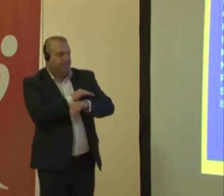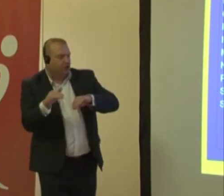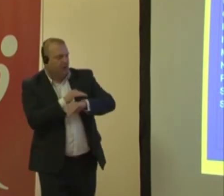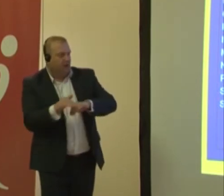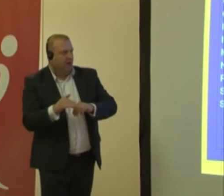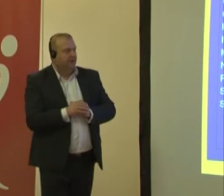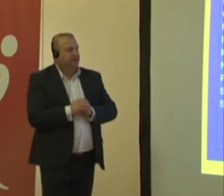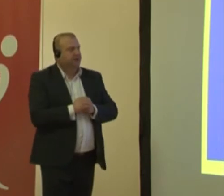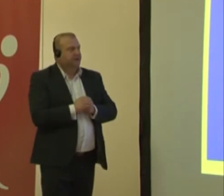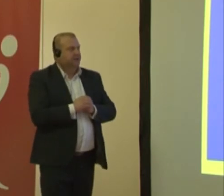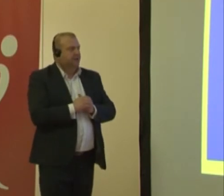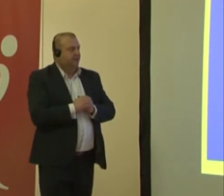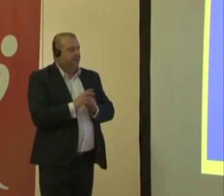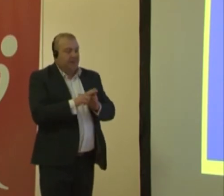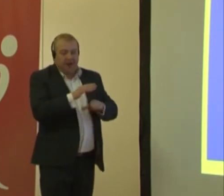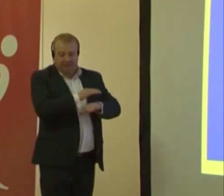So,